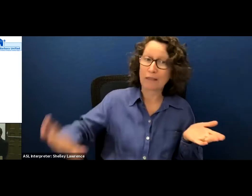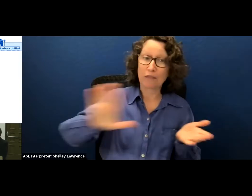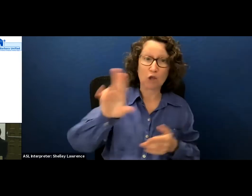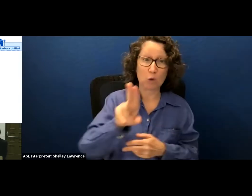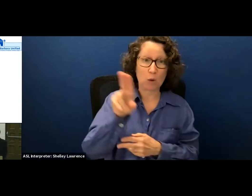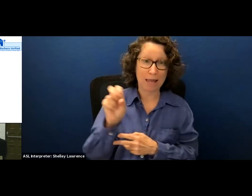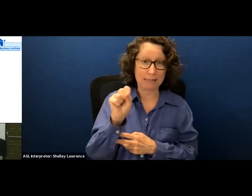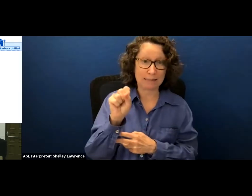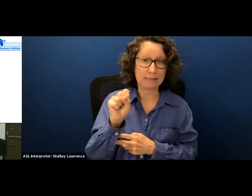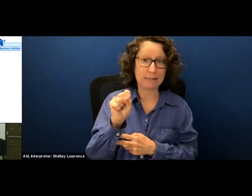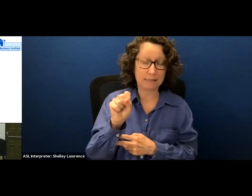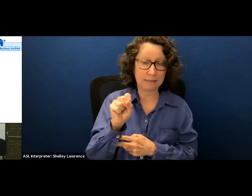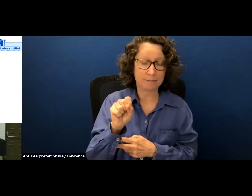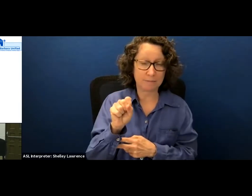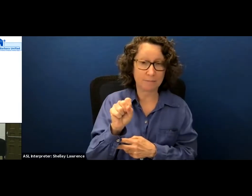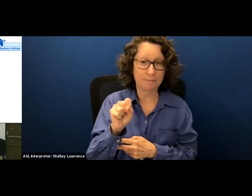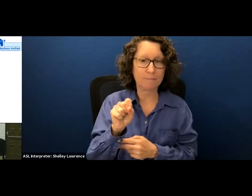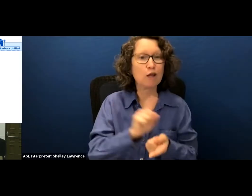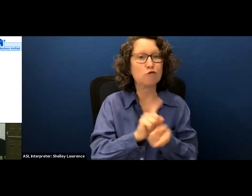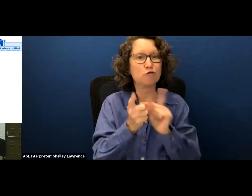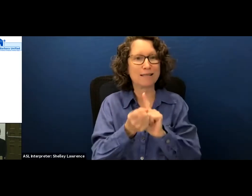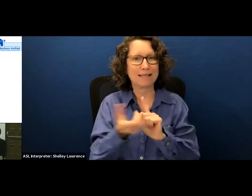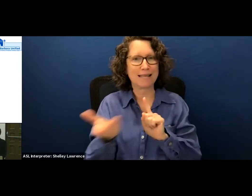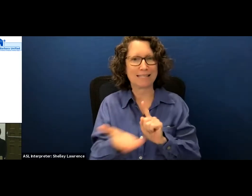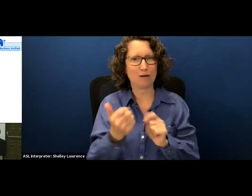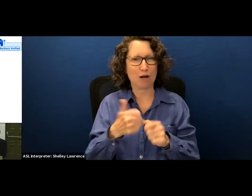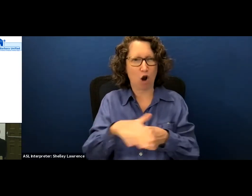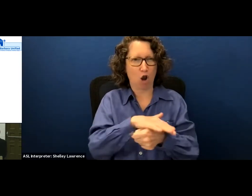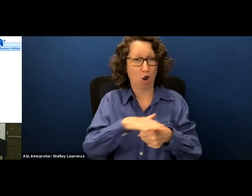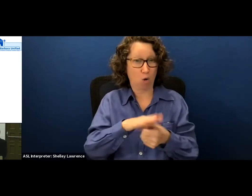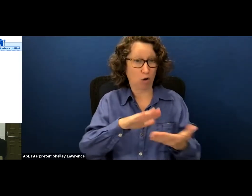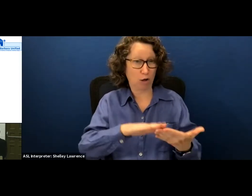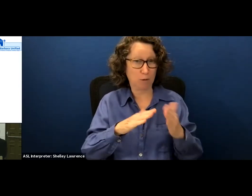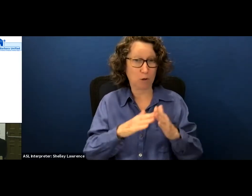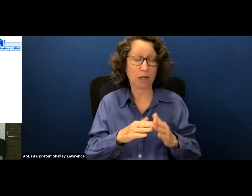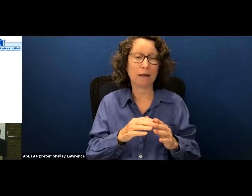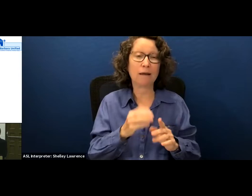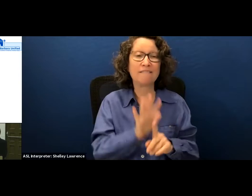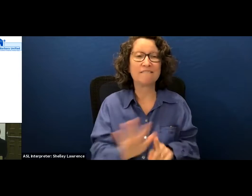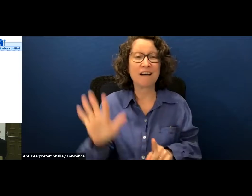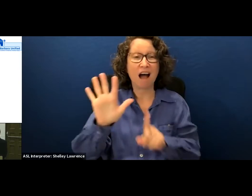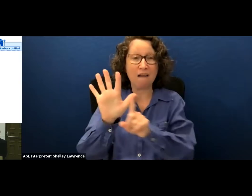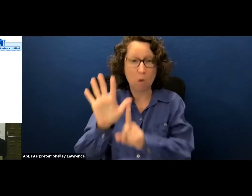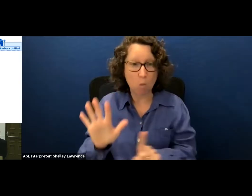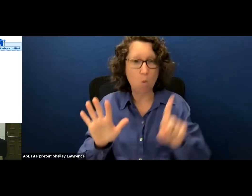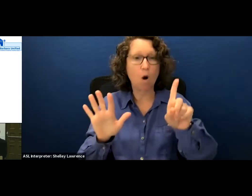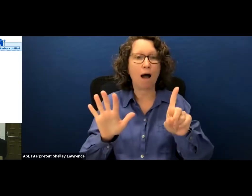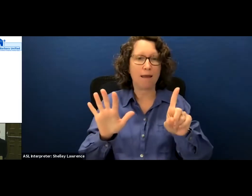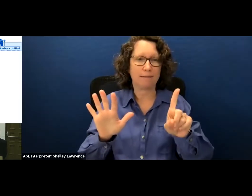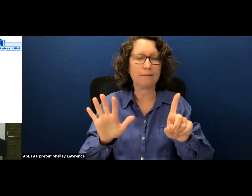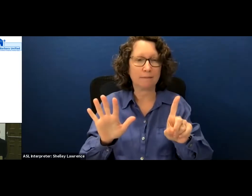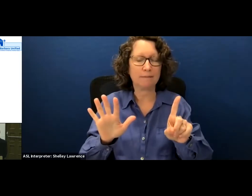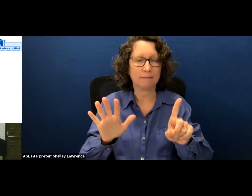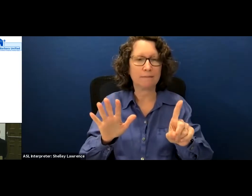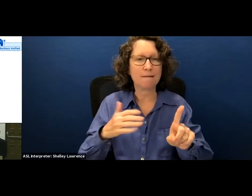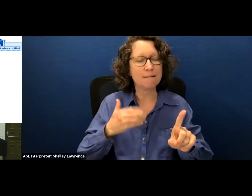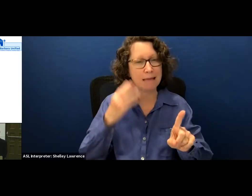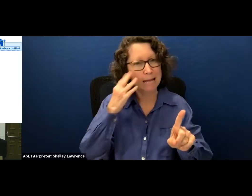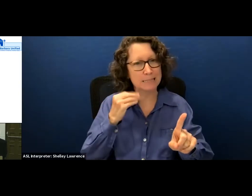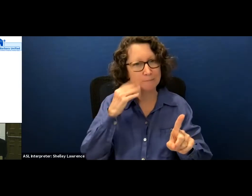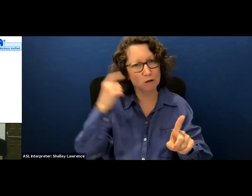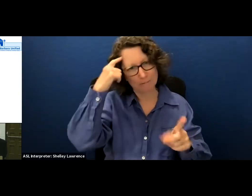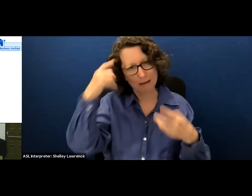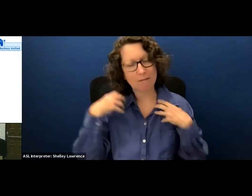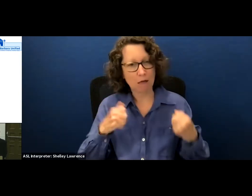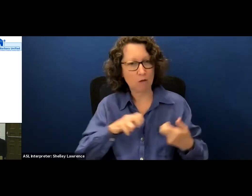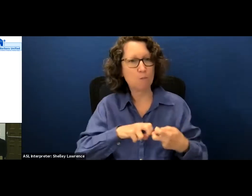States translates here in our local community, that 1 in 5 children and adolescents experience mental health